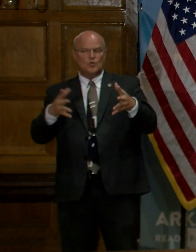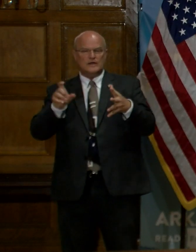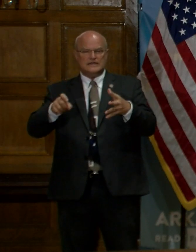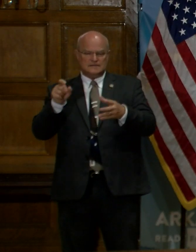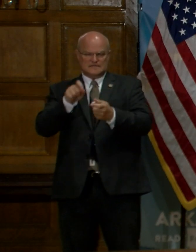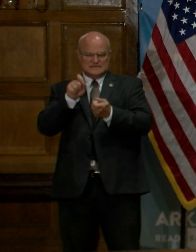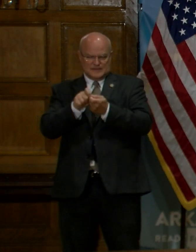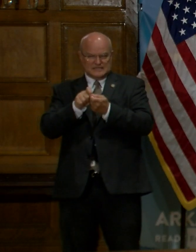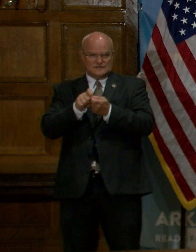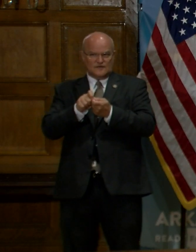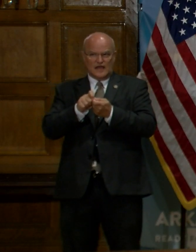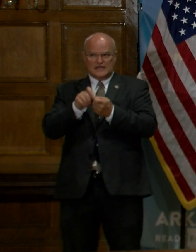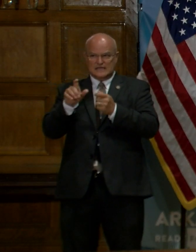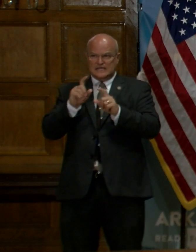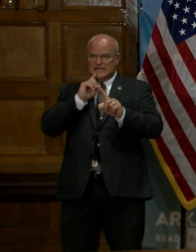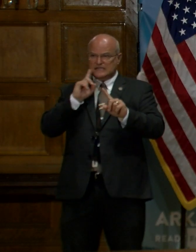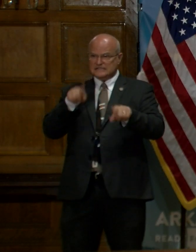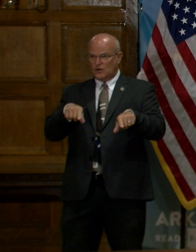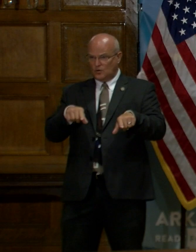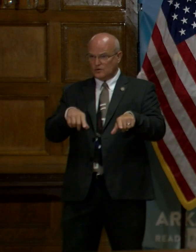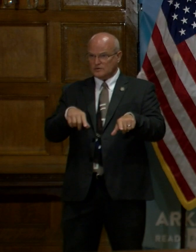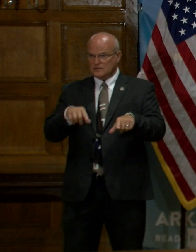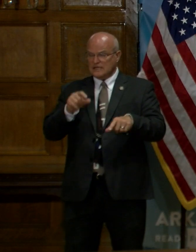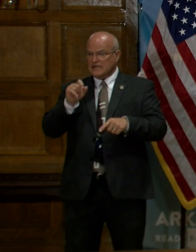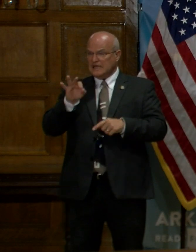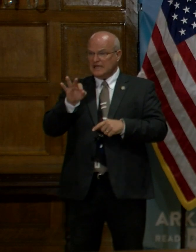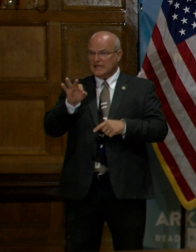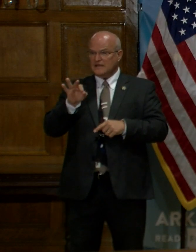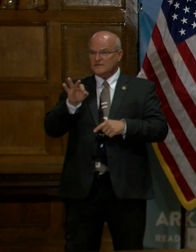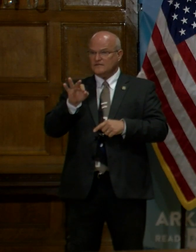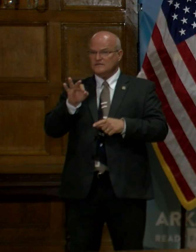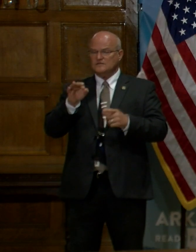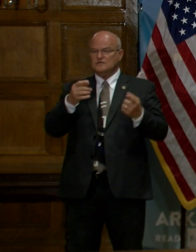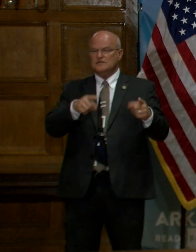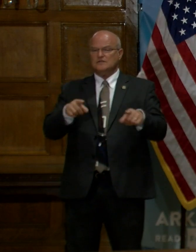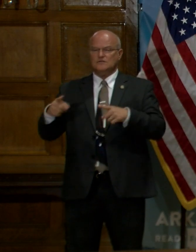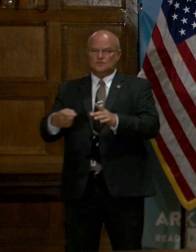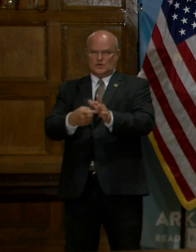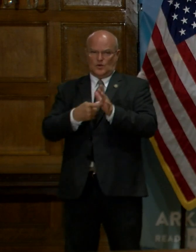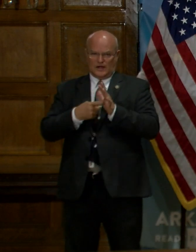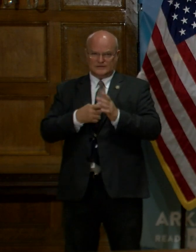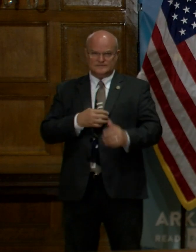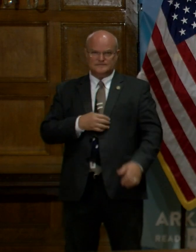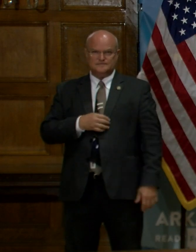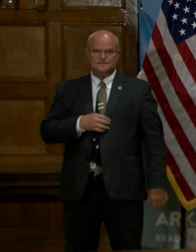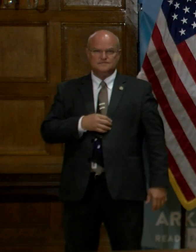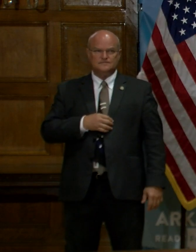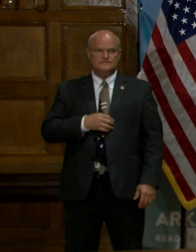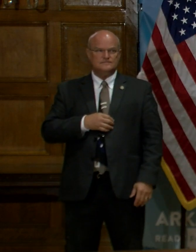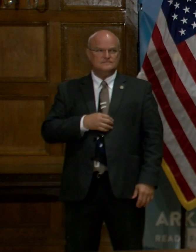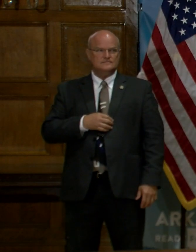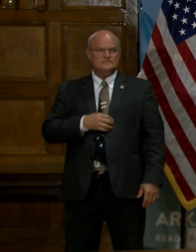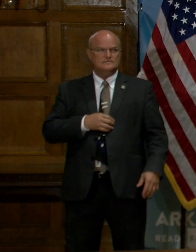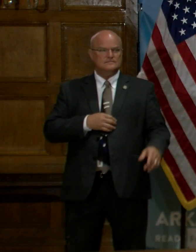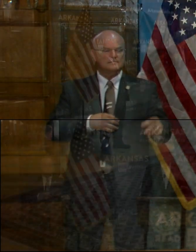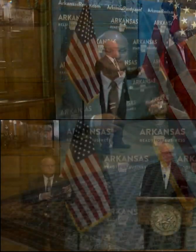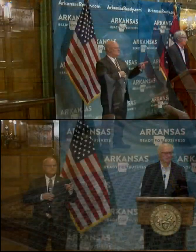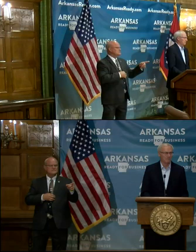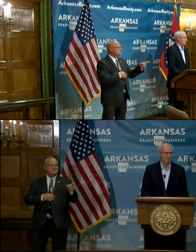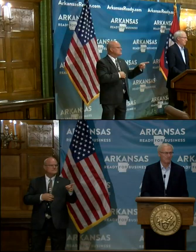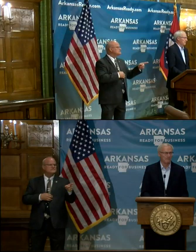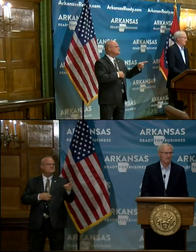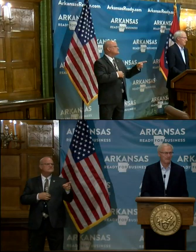be specified in an executive order if the circumstances require it. I wasn't clear on,